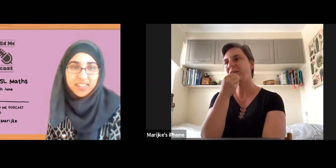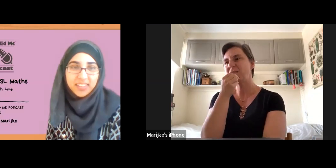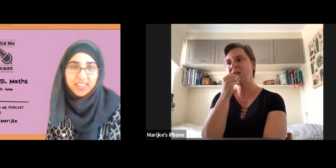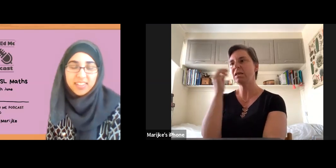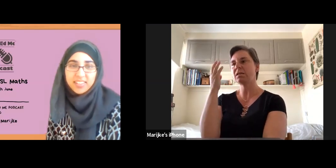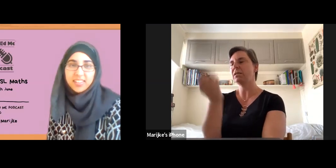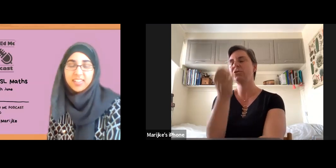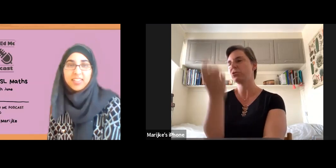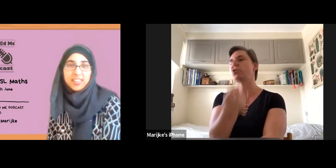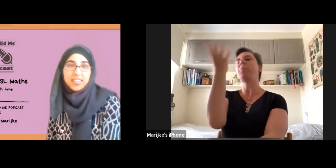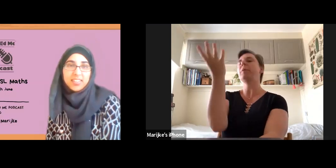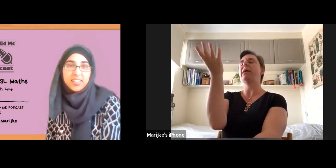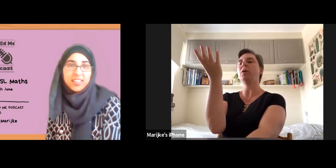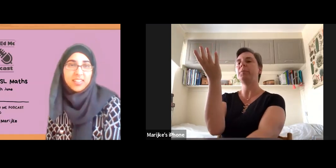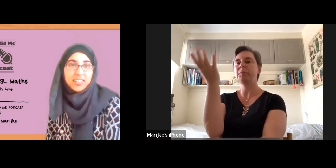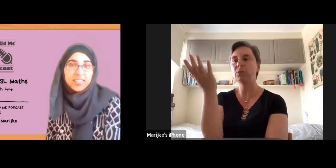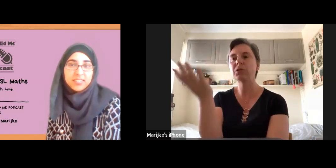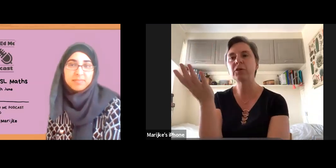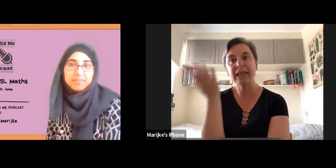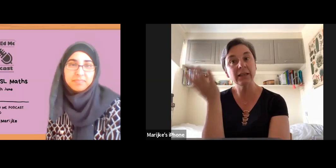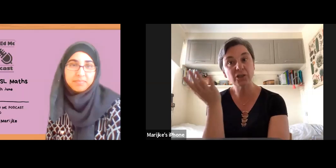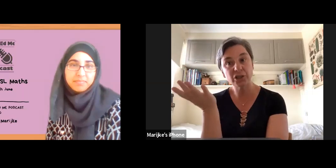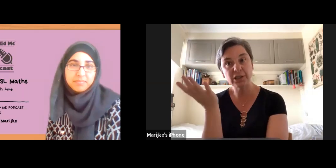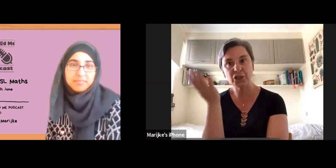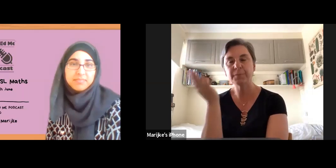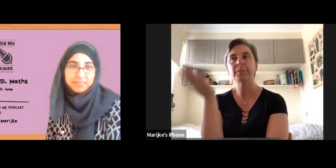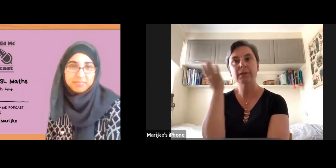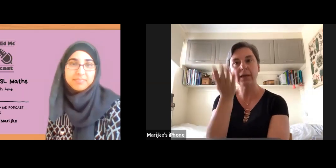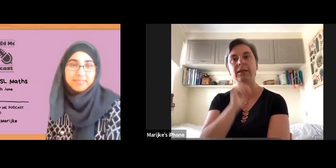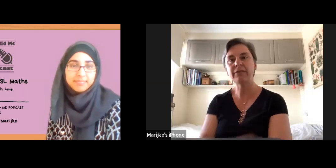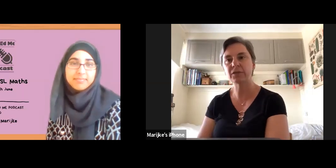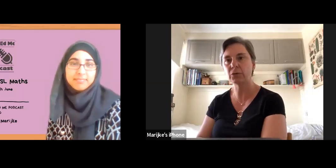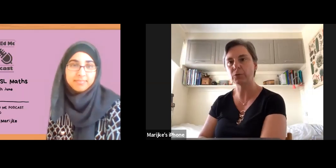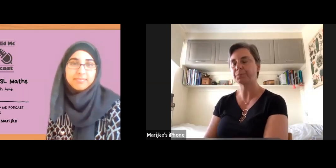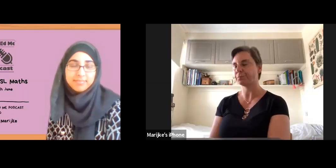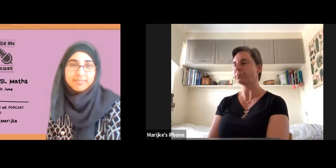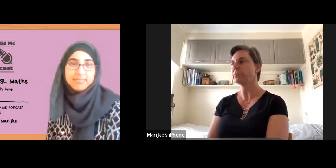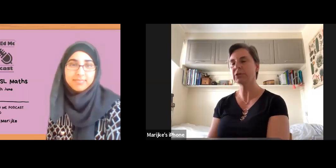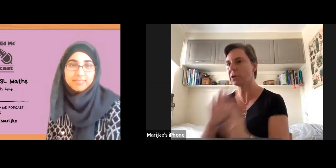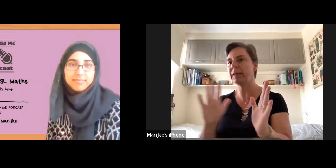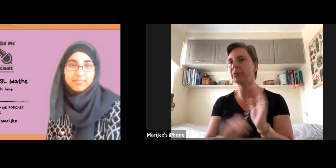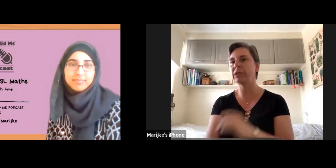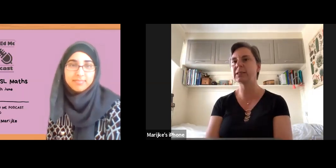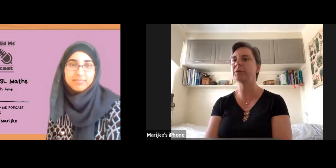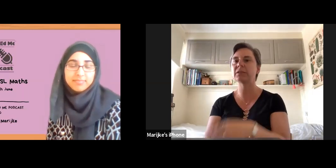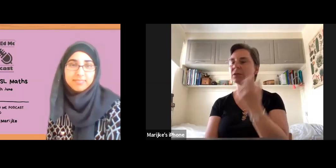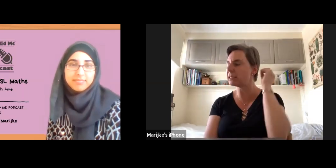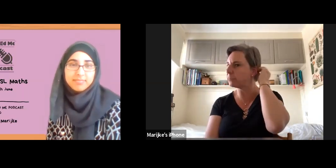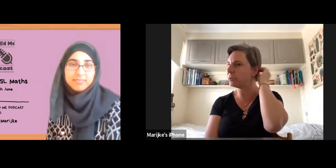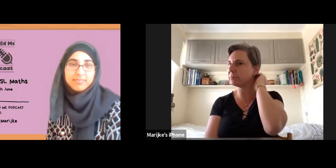seen this job came up, and it was for an English teacher in the deaf school. So completely unrelated, but it sort of started putting some